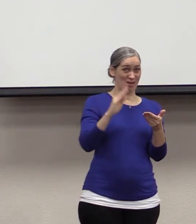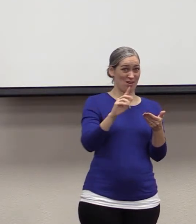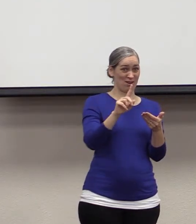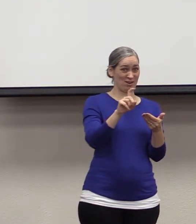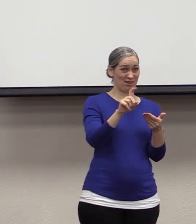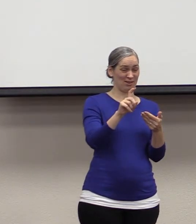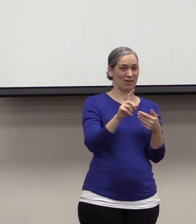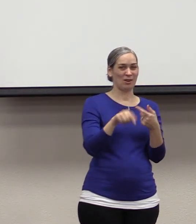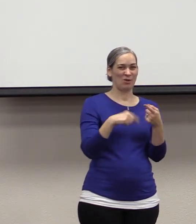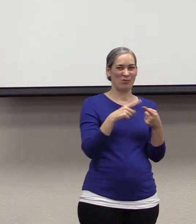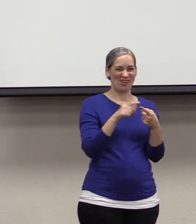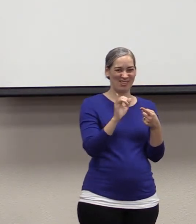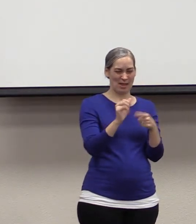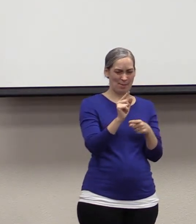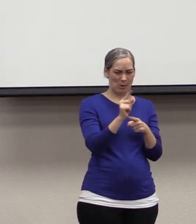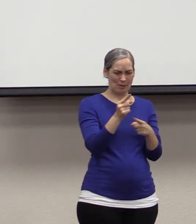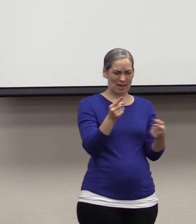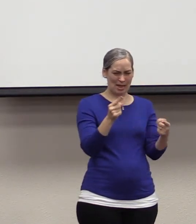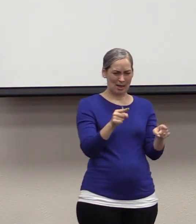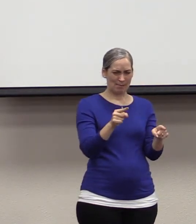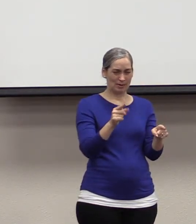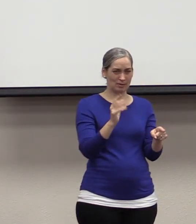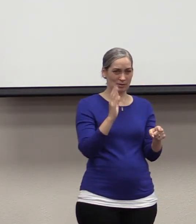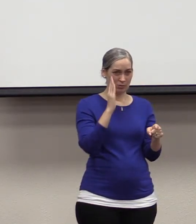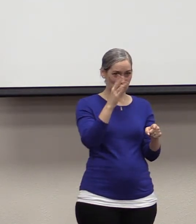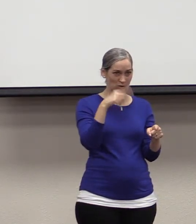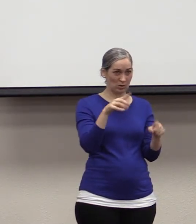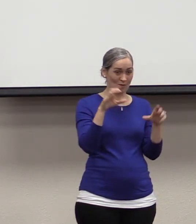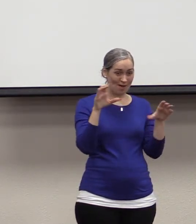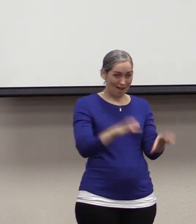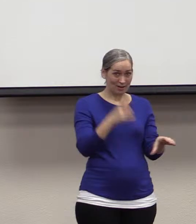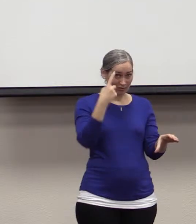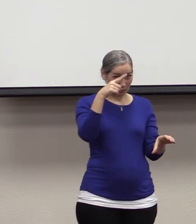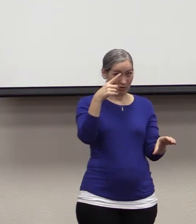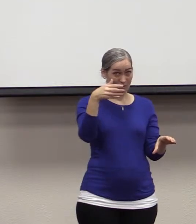When the moment arises, will you act for God or not?